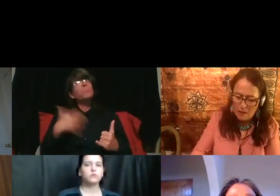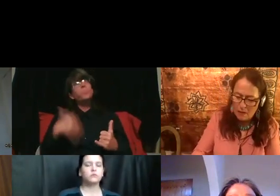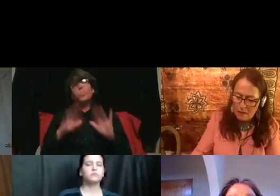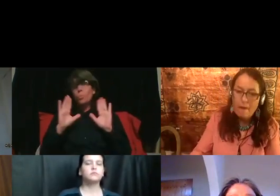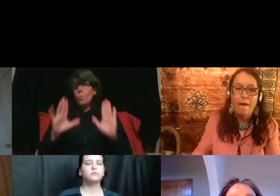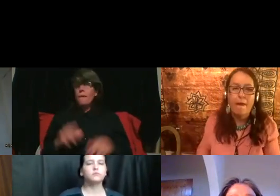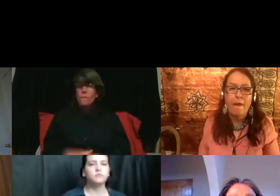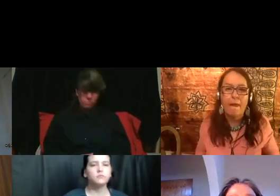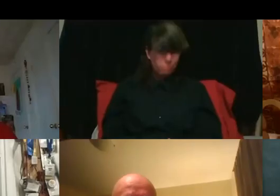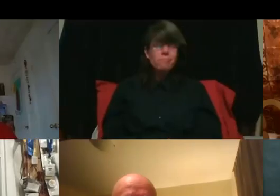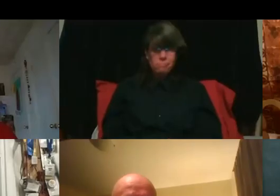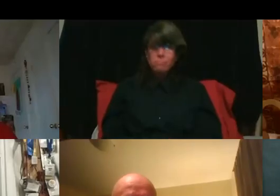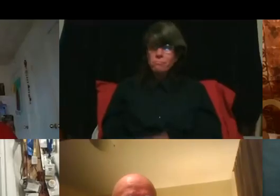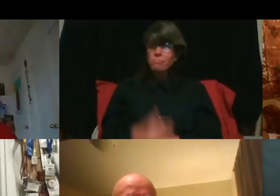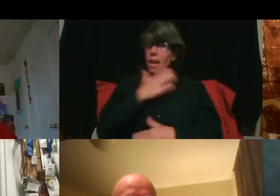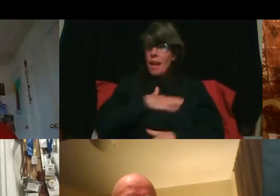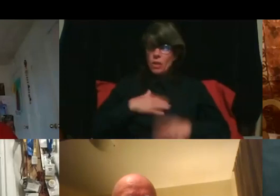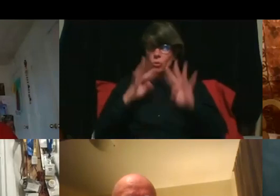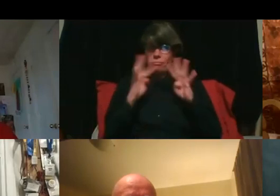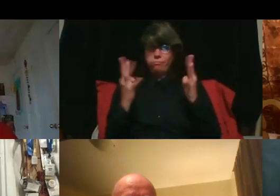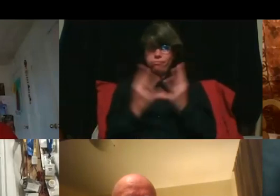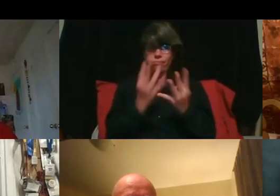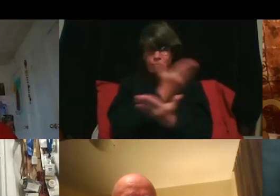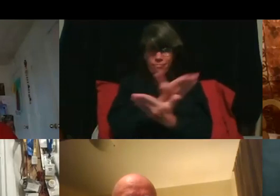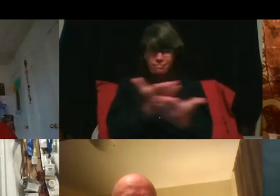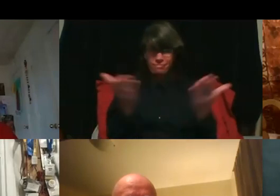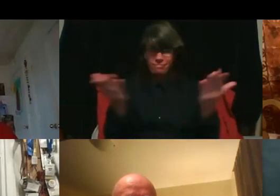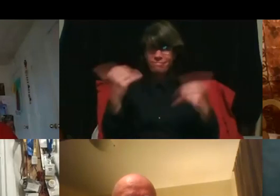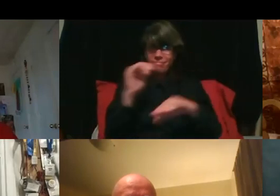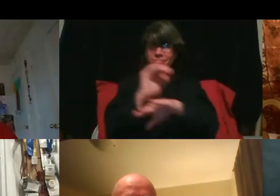I enjoy being with you this evening.